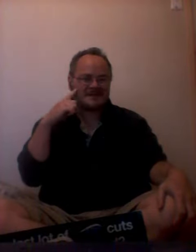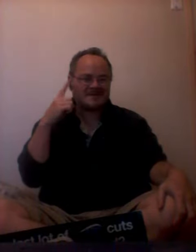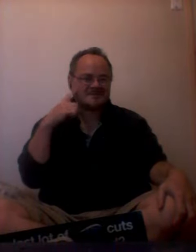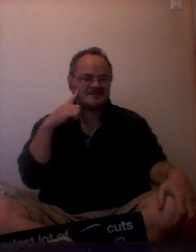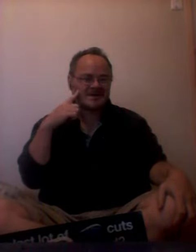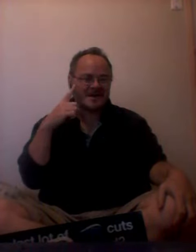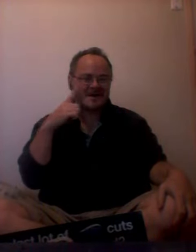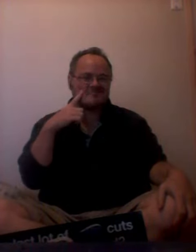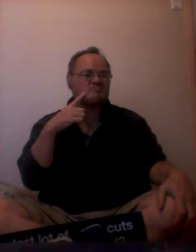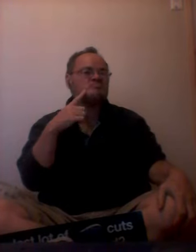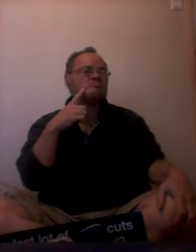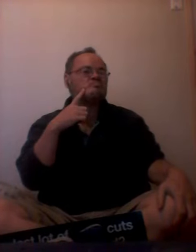Yeah, it's rather,